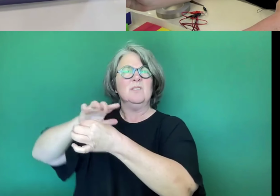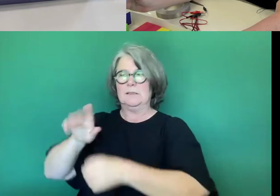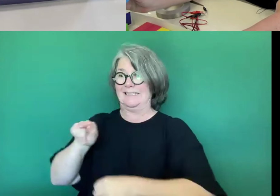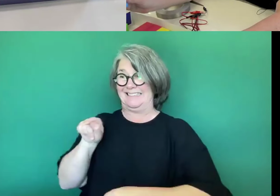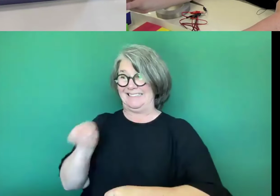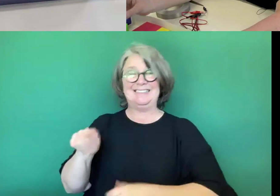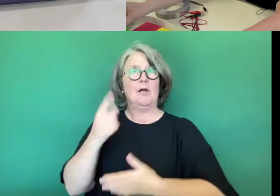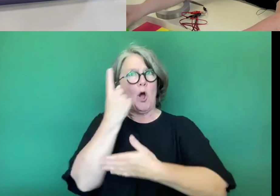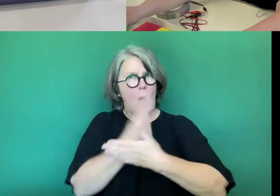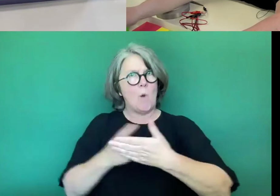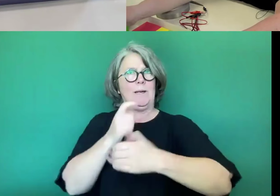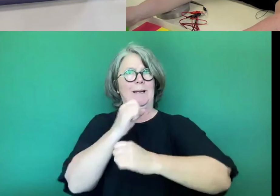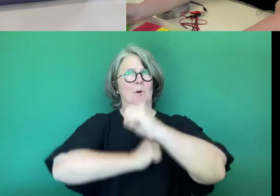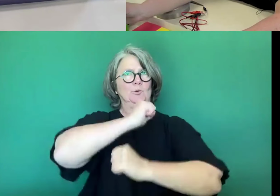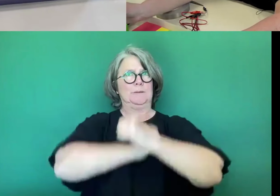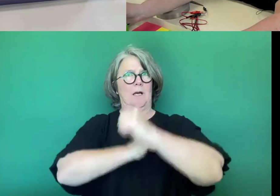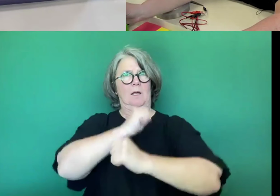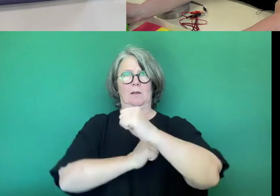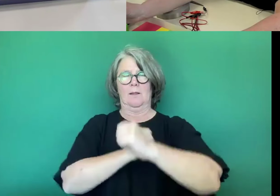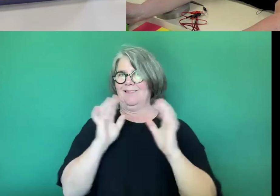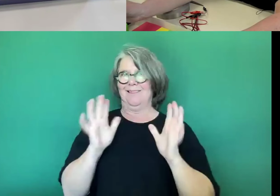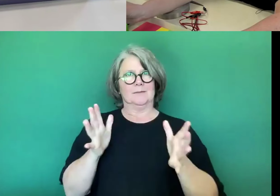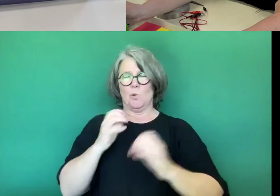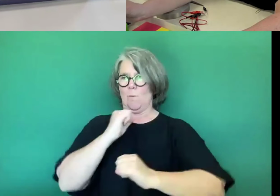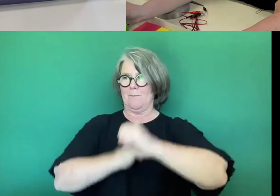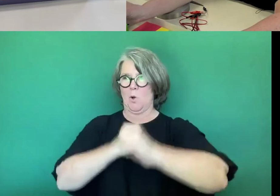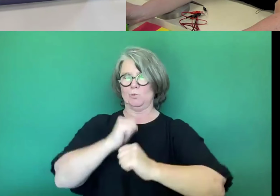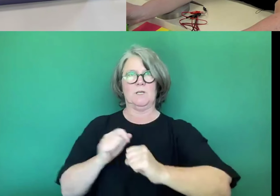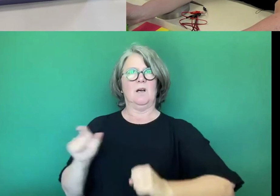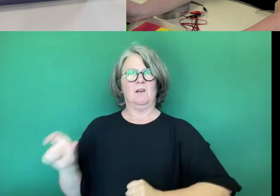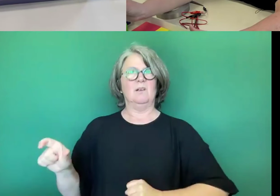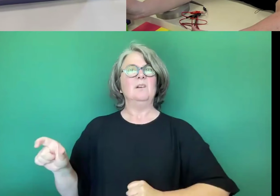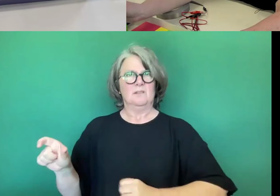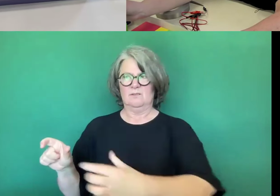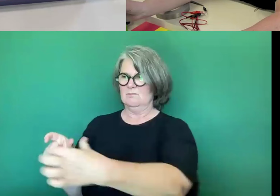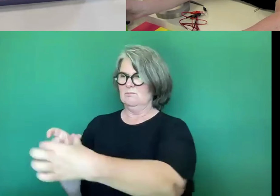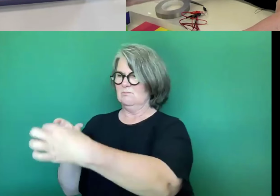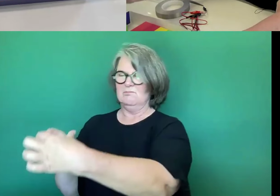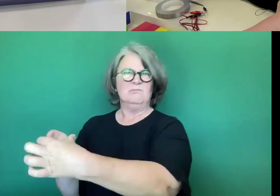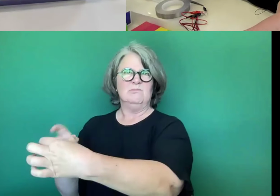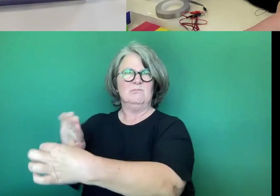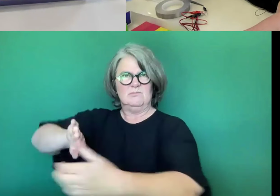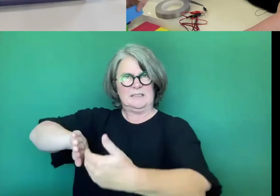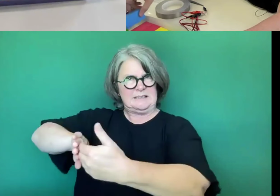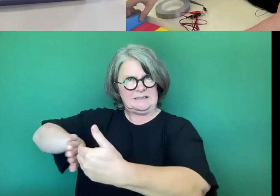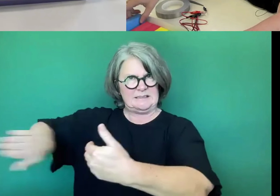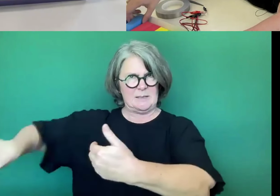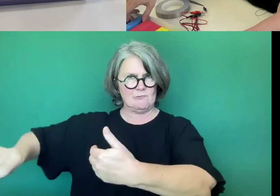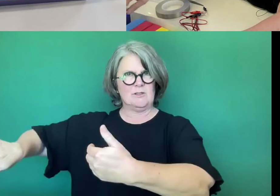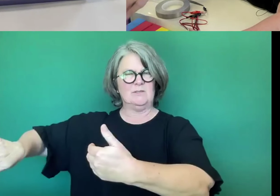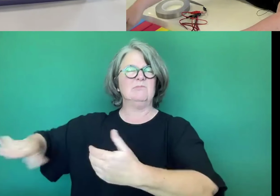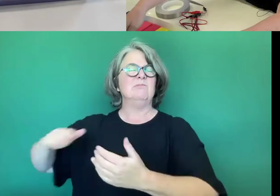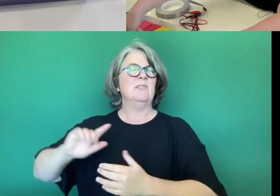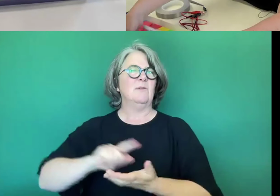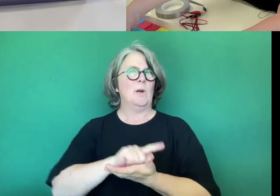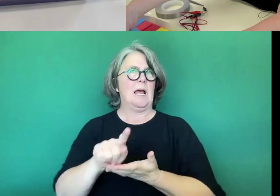motor. Okay, so it has a hole in it. We need to pop the motor in there. So that is the block that we need to reserve for